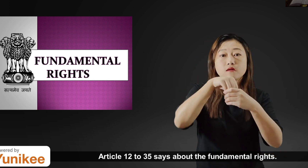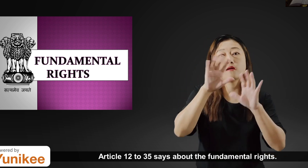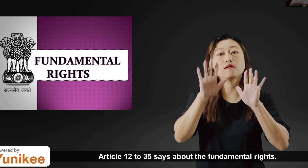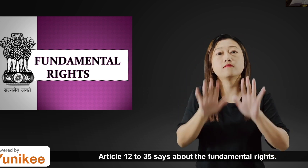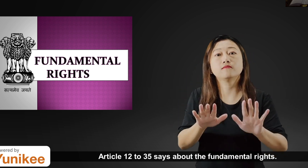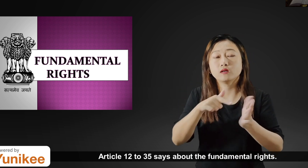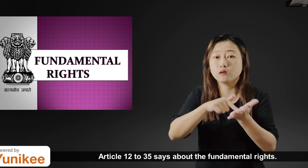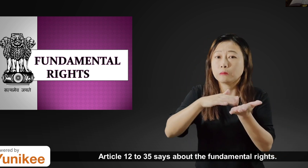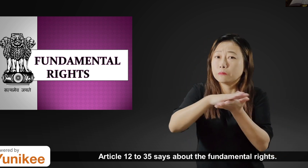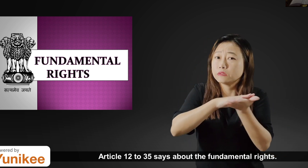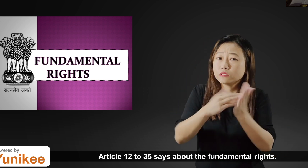rights